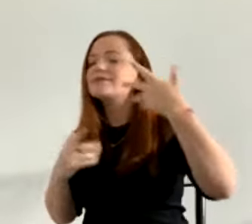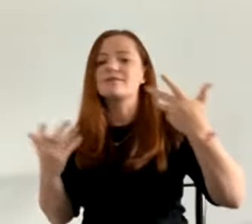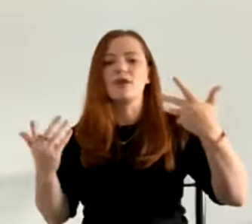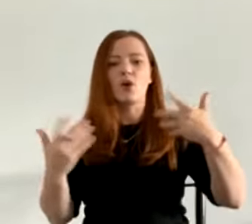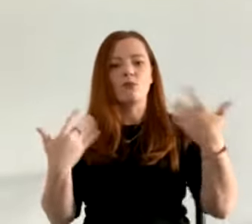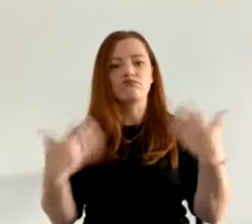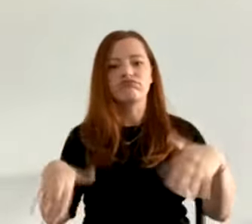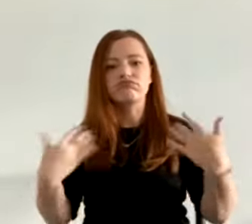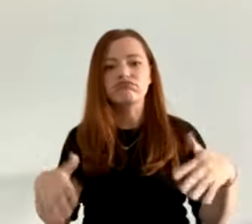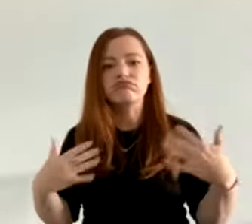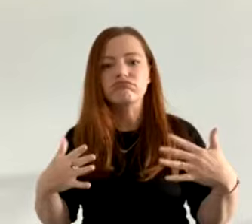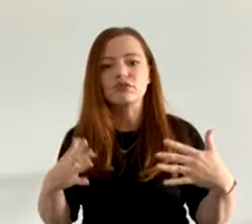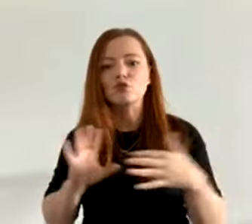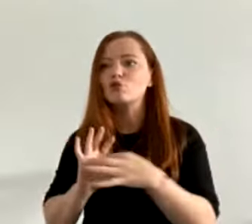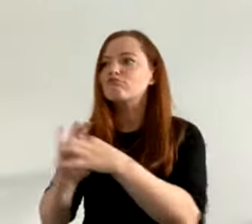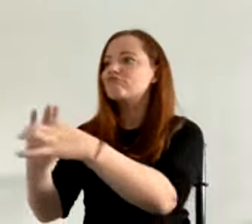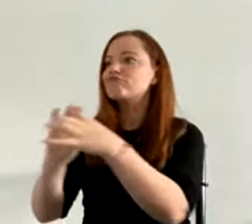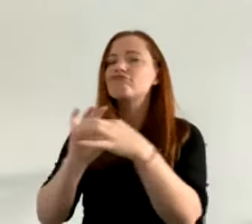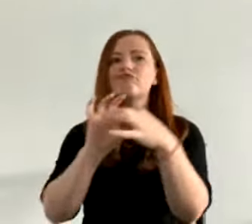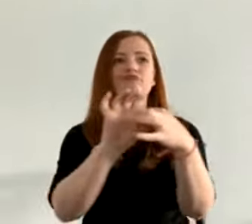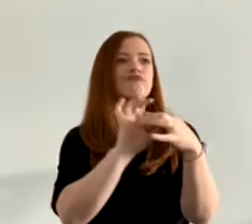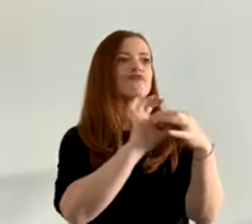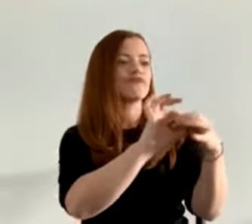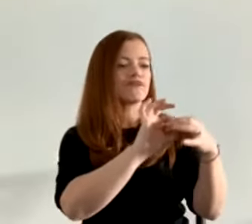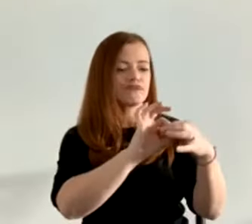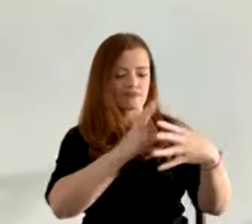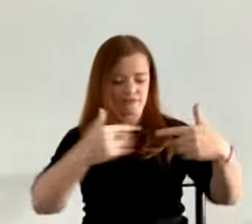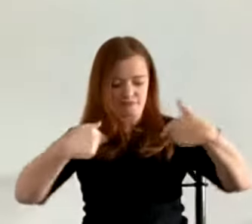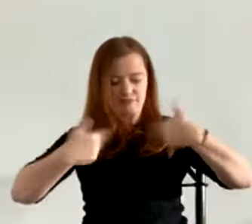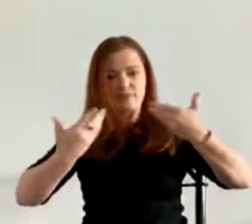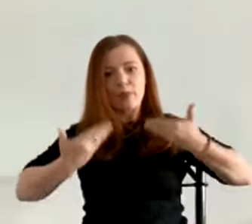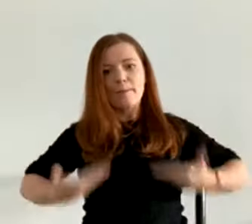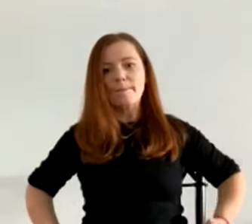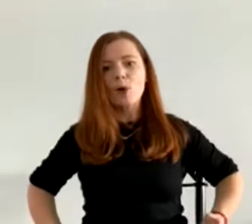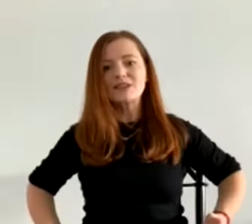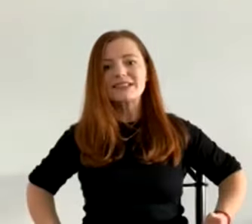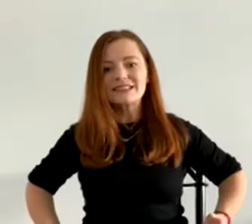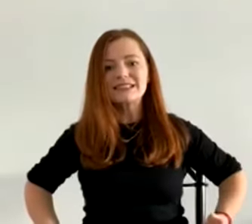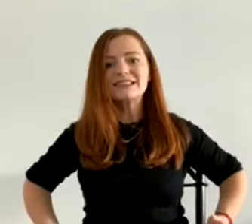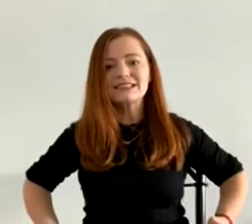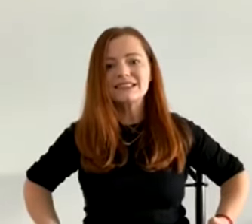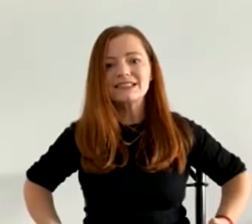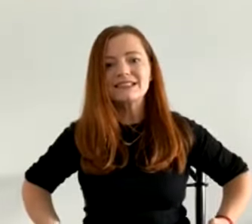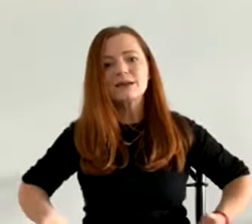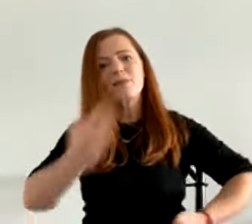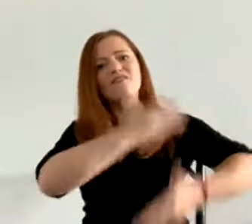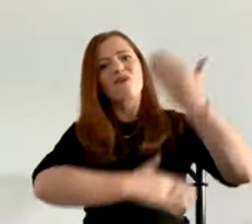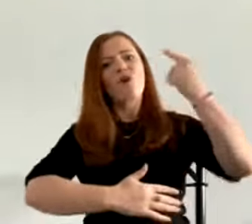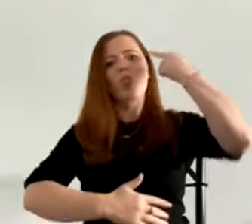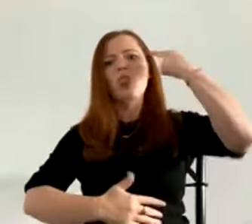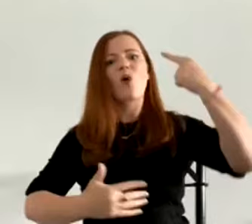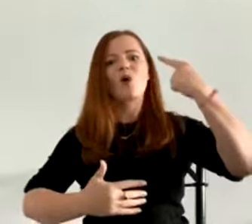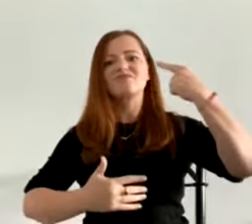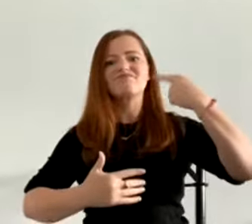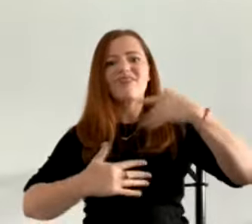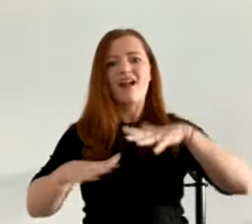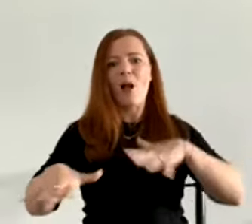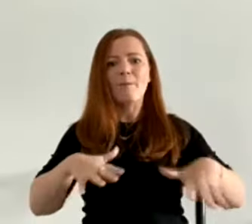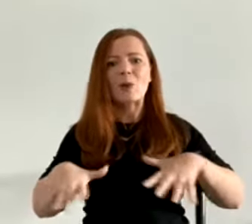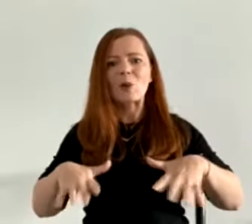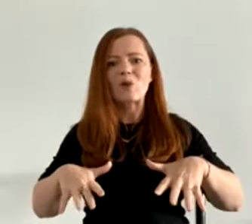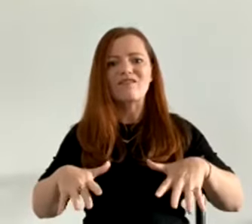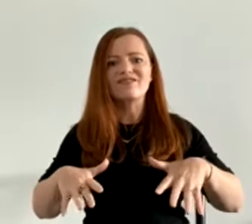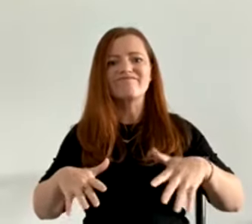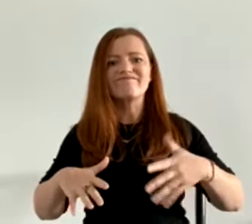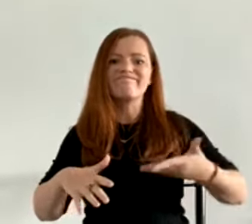with different parts of my body that I've not normally been able to, that I didn't think I could move, to kind of touch my leg and